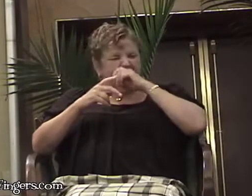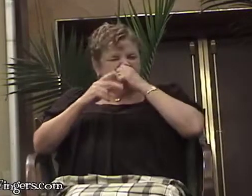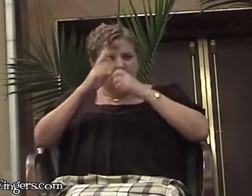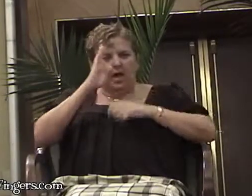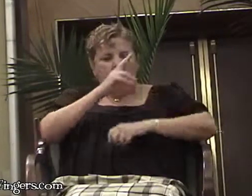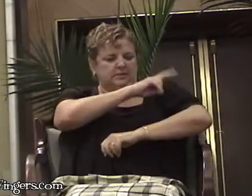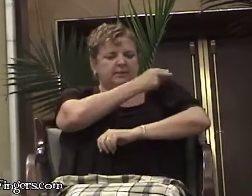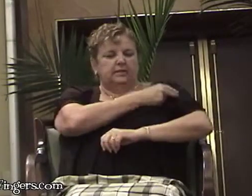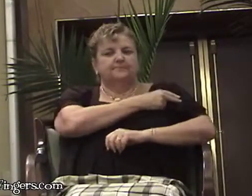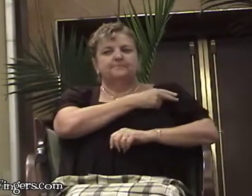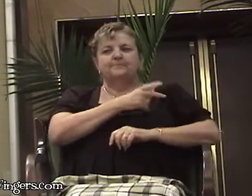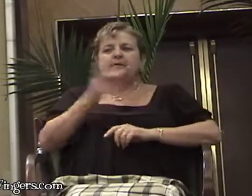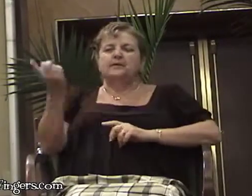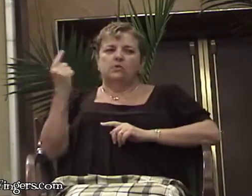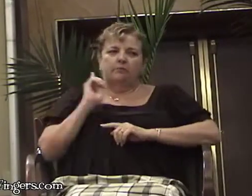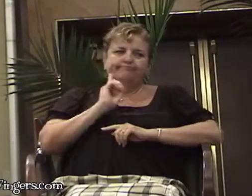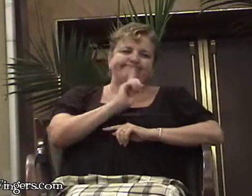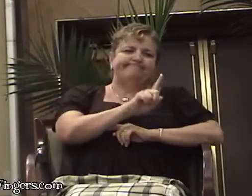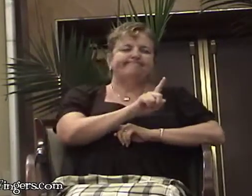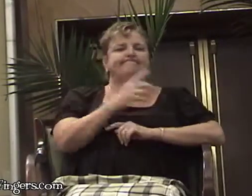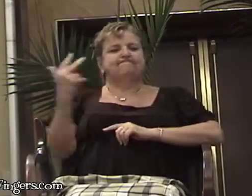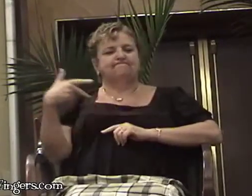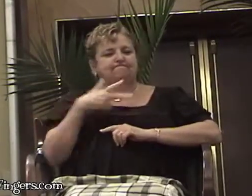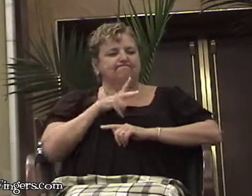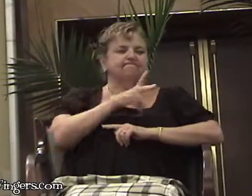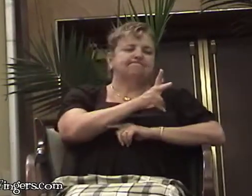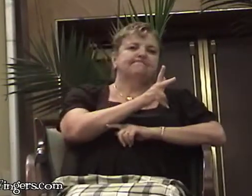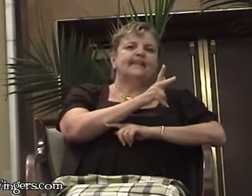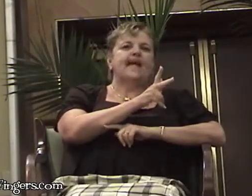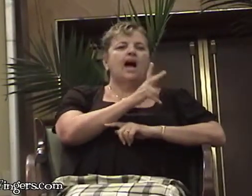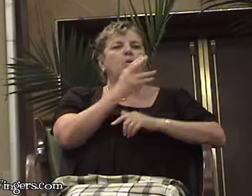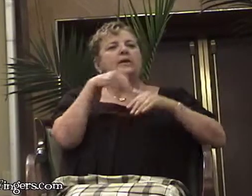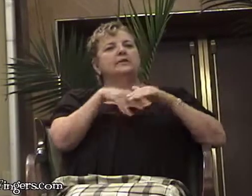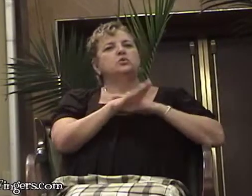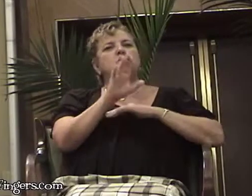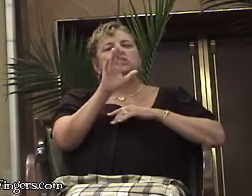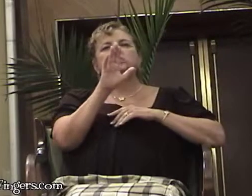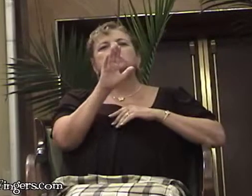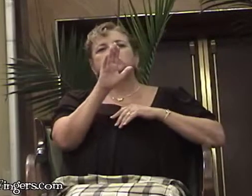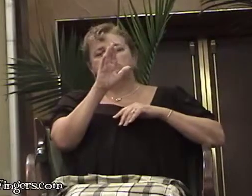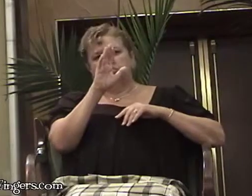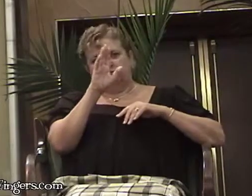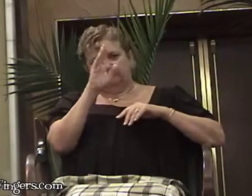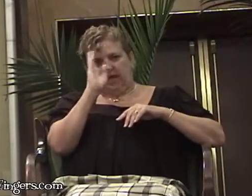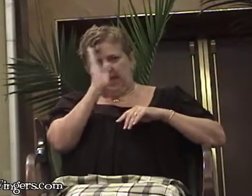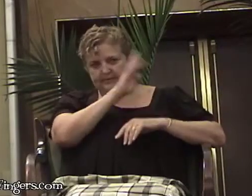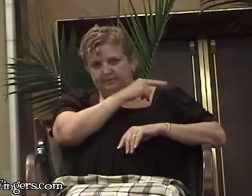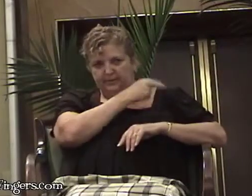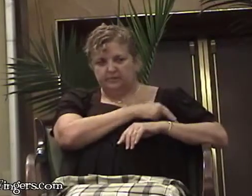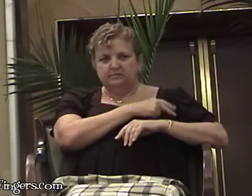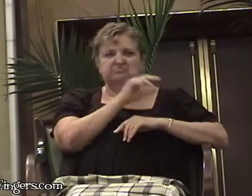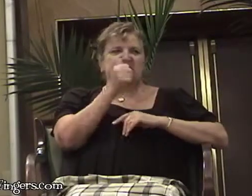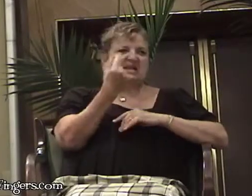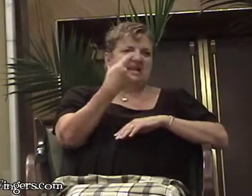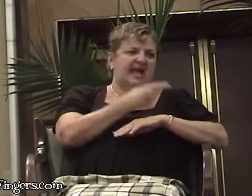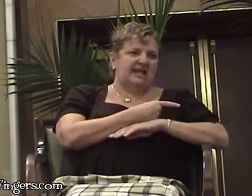unit. And they kept me there for about 3 or 4 days. And from there, I got transferred to the VA hospital out in West Philadelphia, where I would spend about 6 weeks on their flight